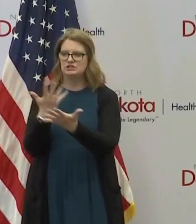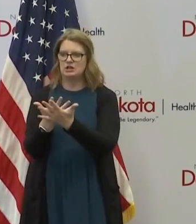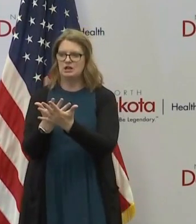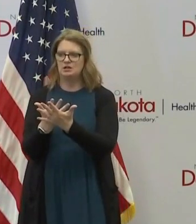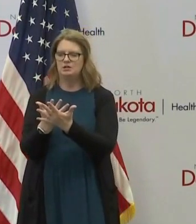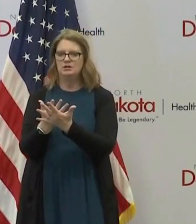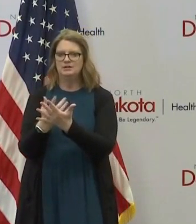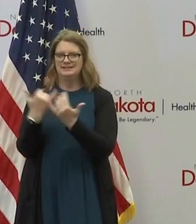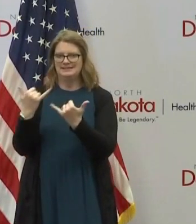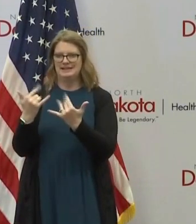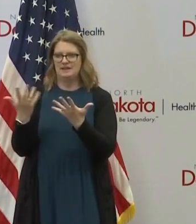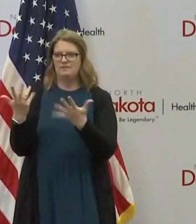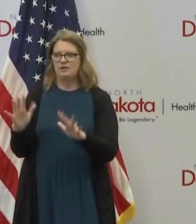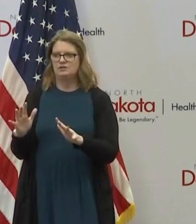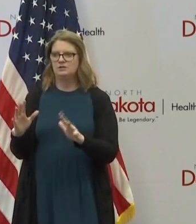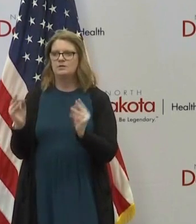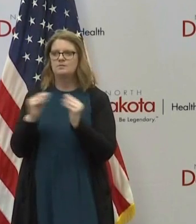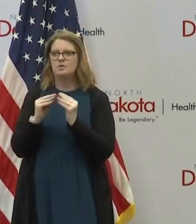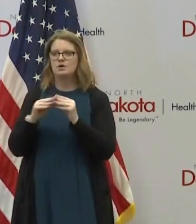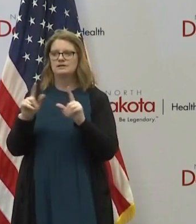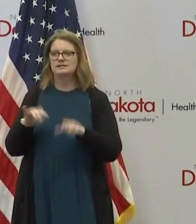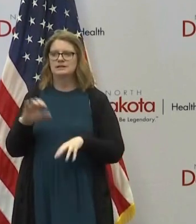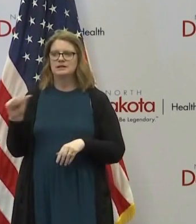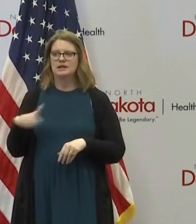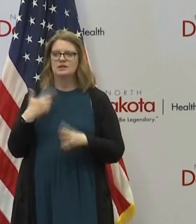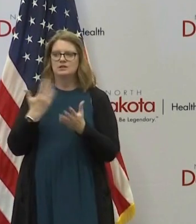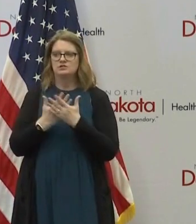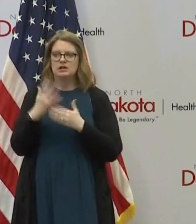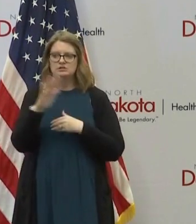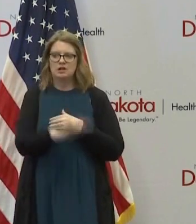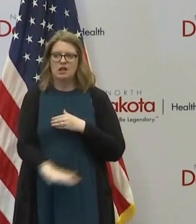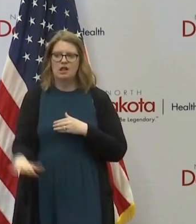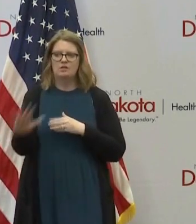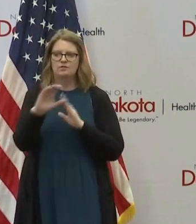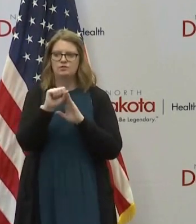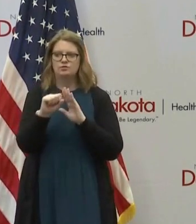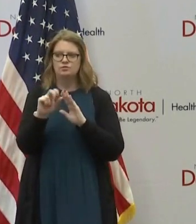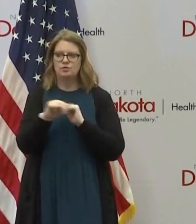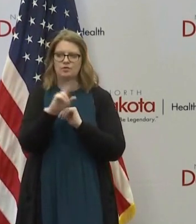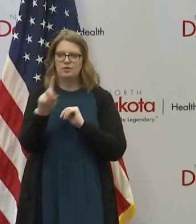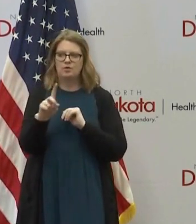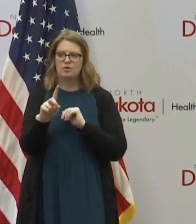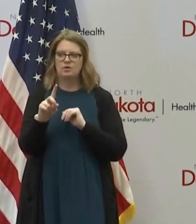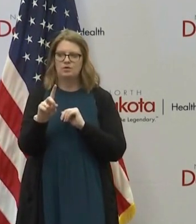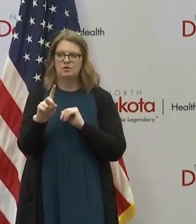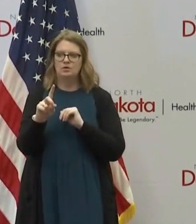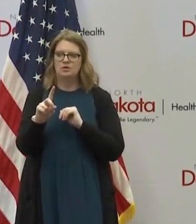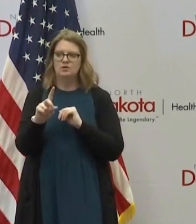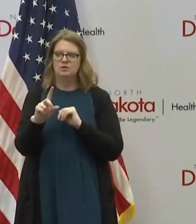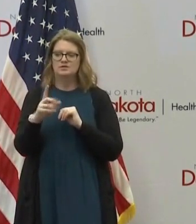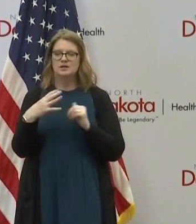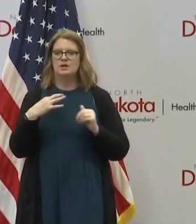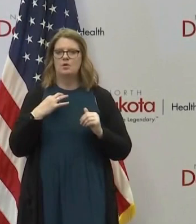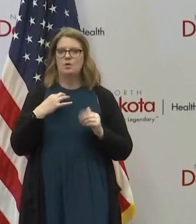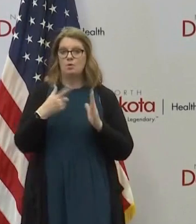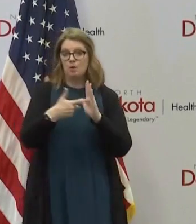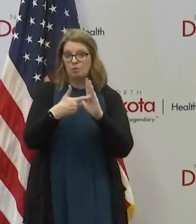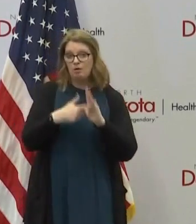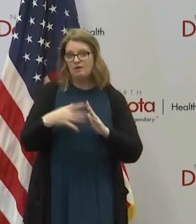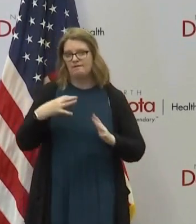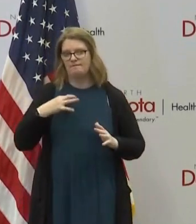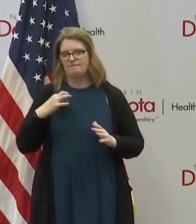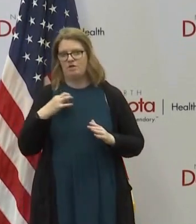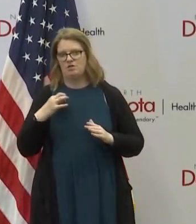was completed today. Will there be more testing at other jails in North Dakota, and will that be conducted on a required or volunteer basis?